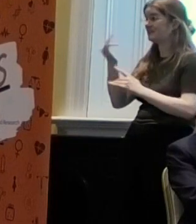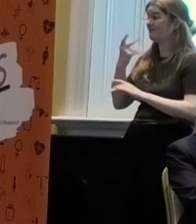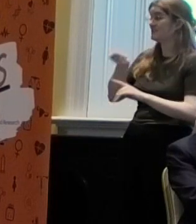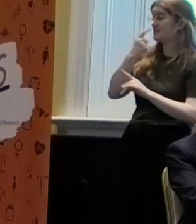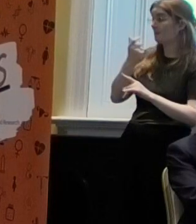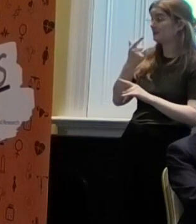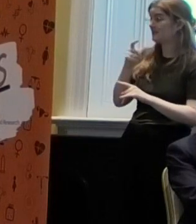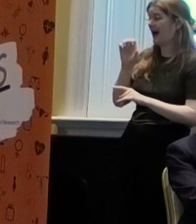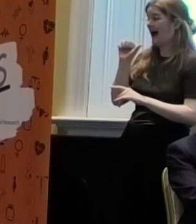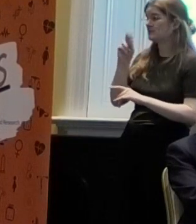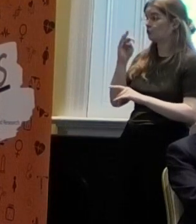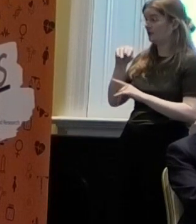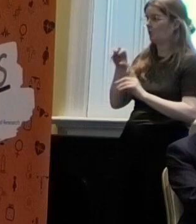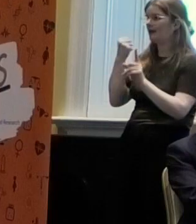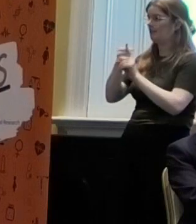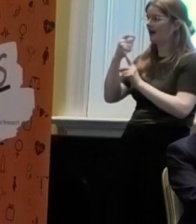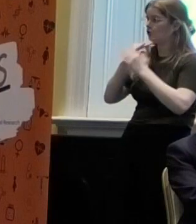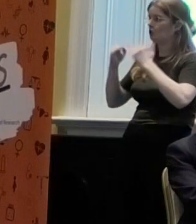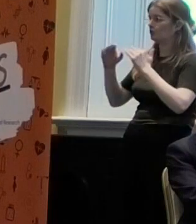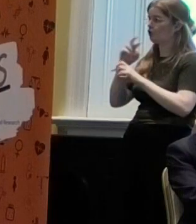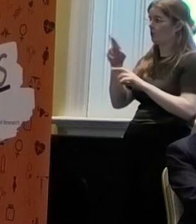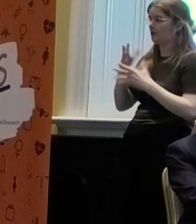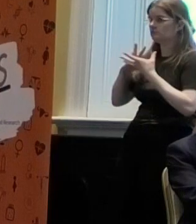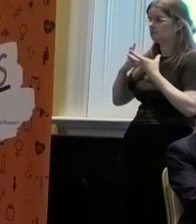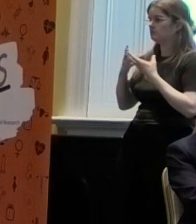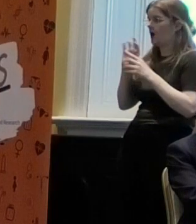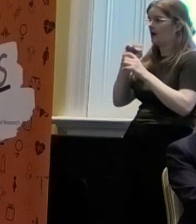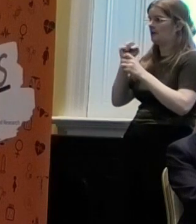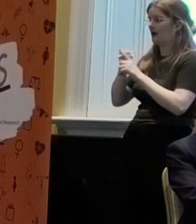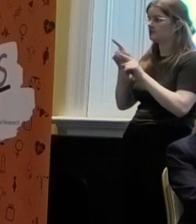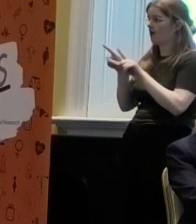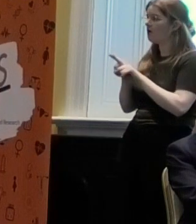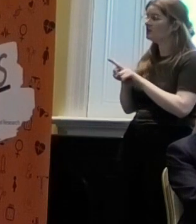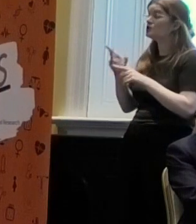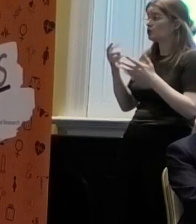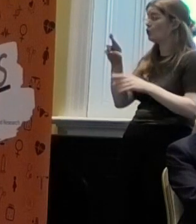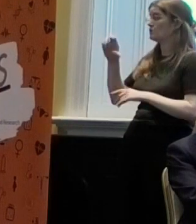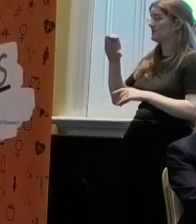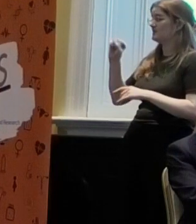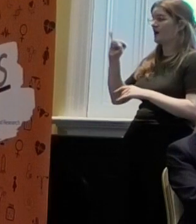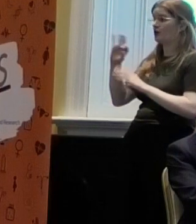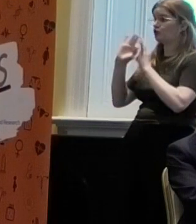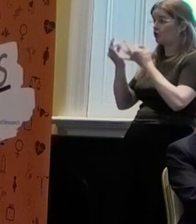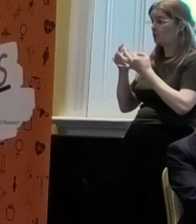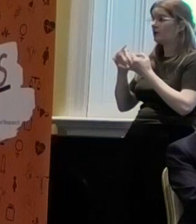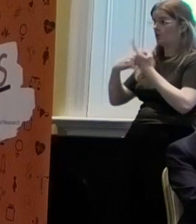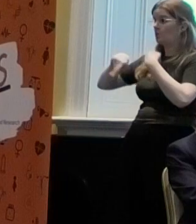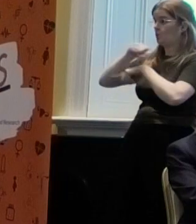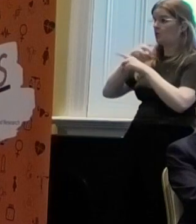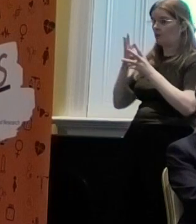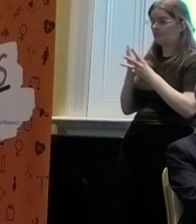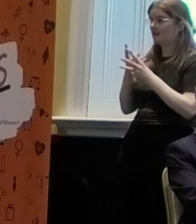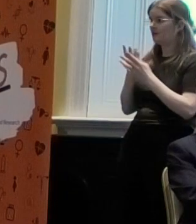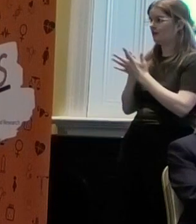aspirin impacts on that. And so that's something that we're hoping to do. And certainly the RCSI group and Fionnuala, through